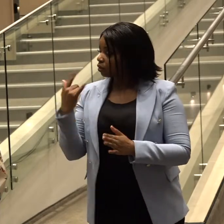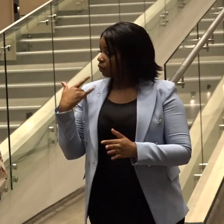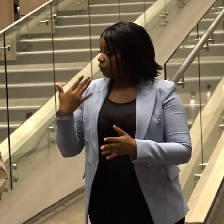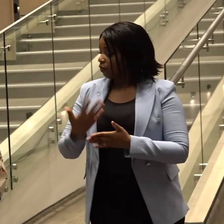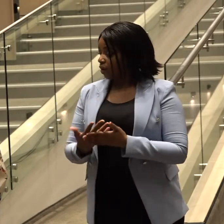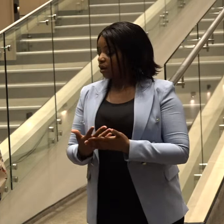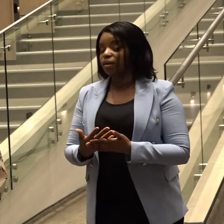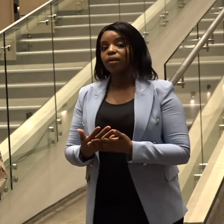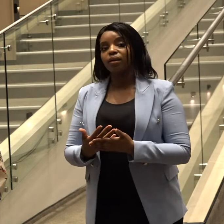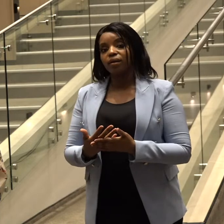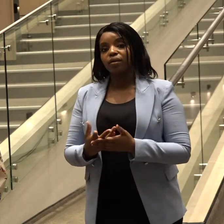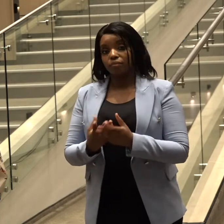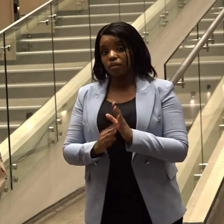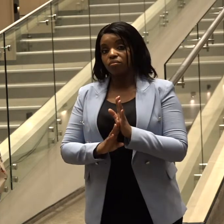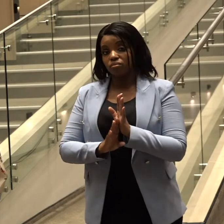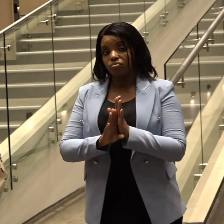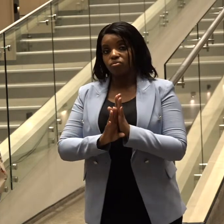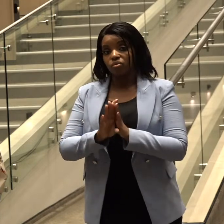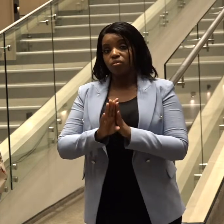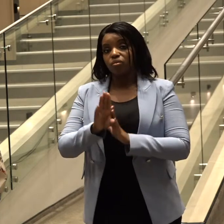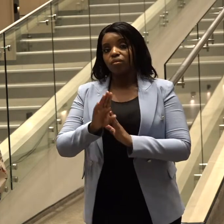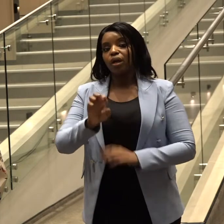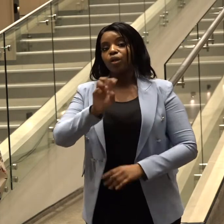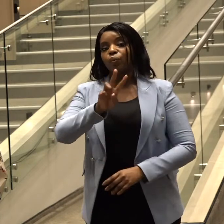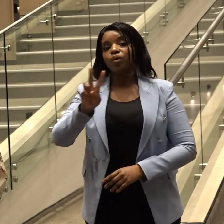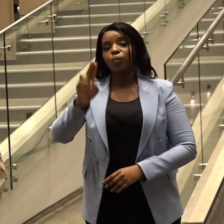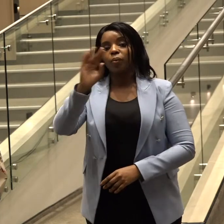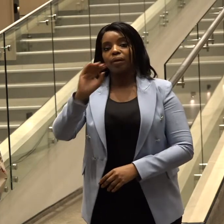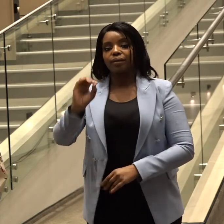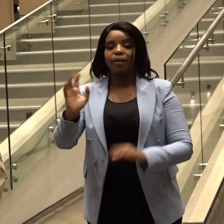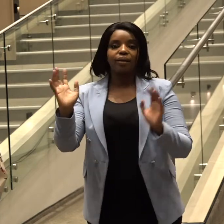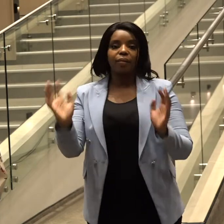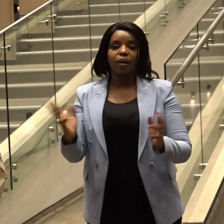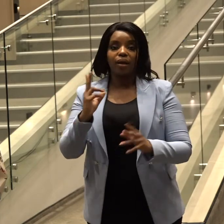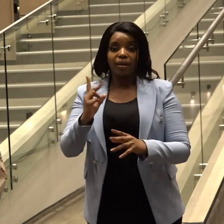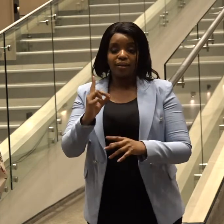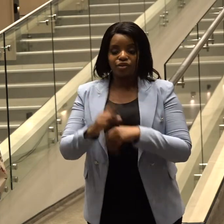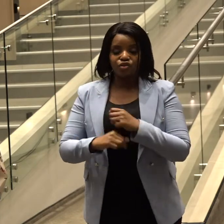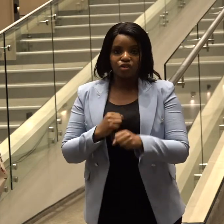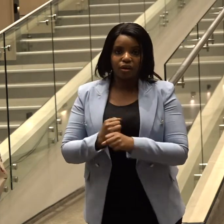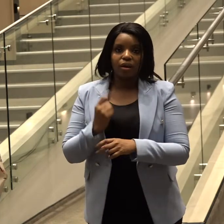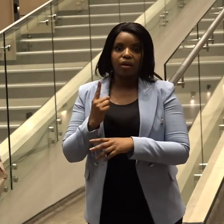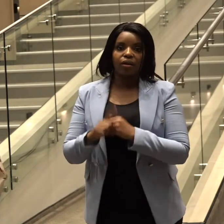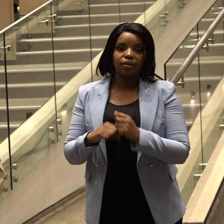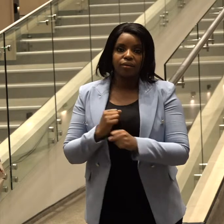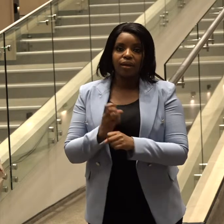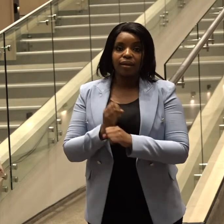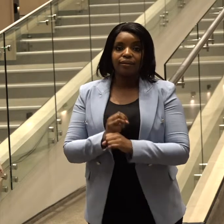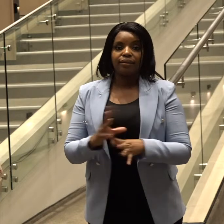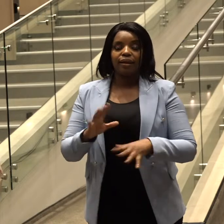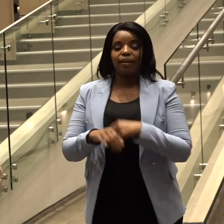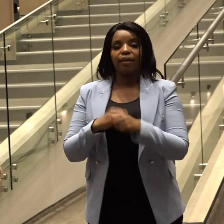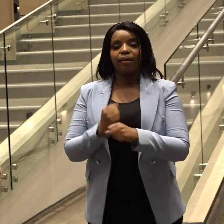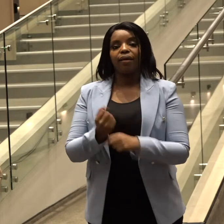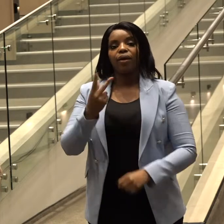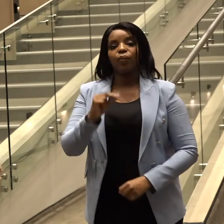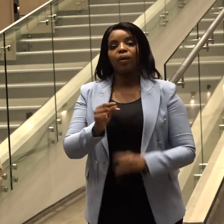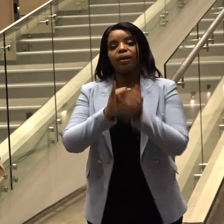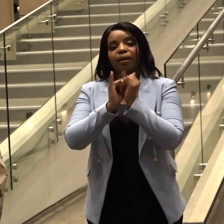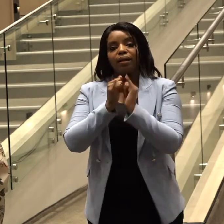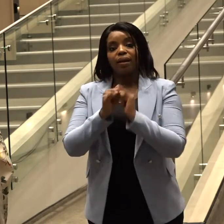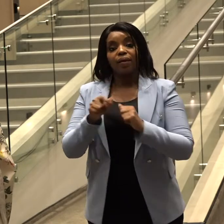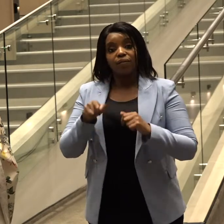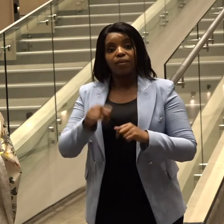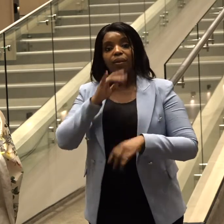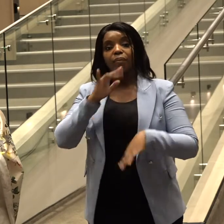far been growing at a rate of 22 percent year on year ever since 2011 which is very